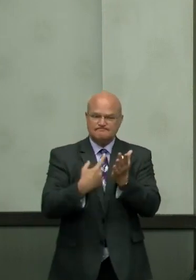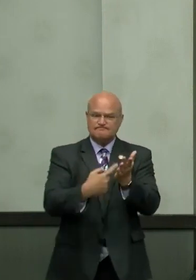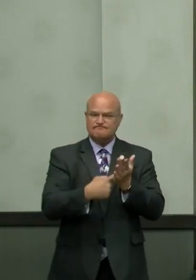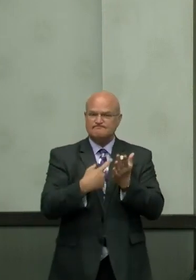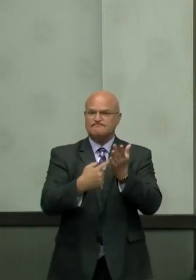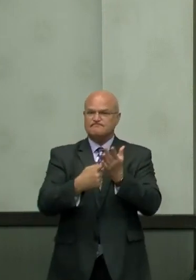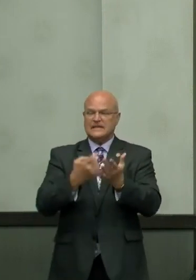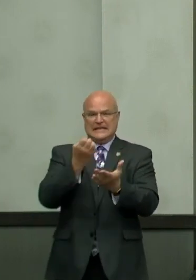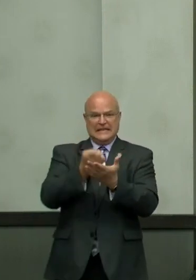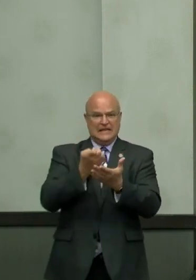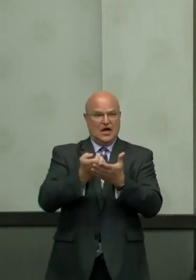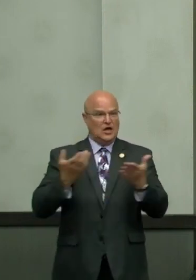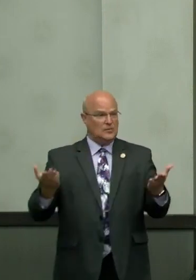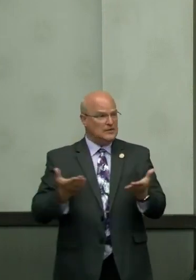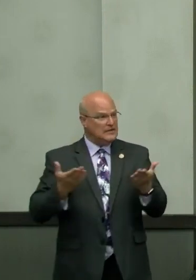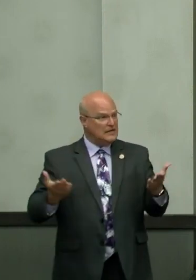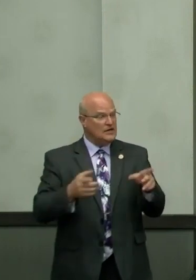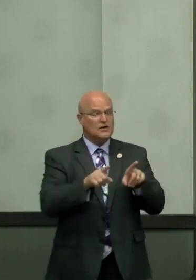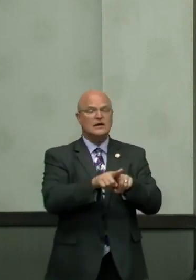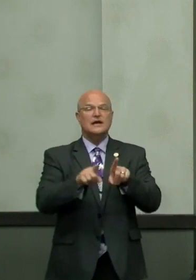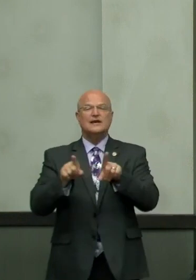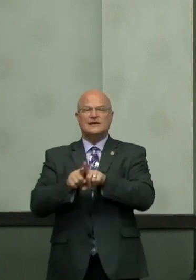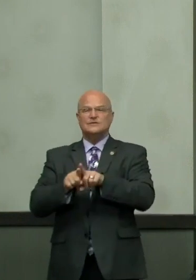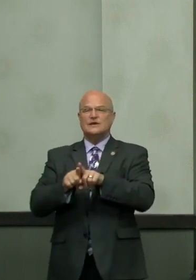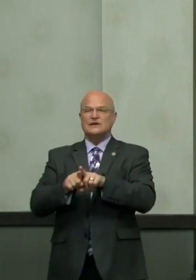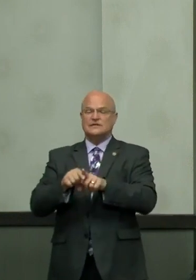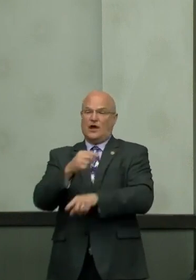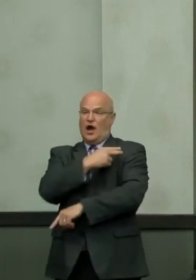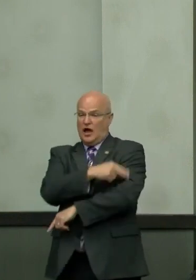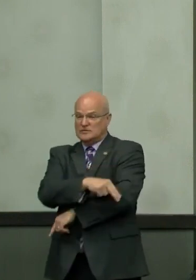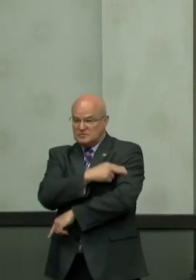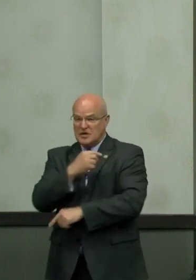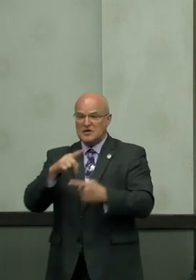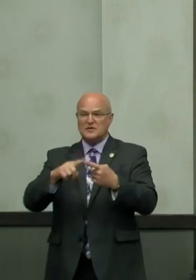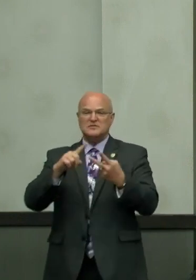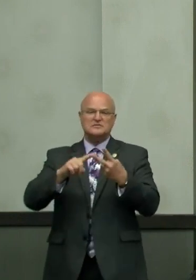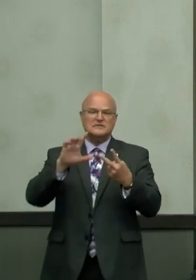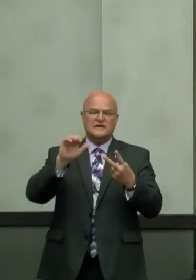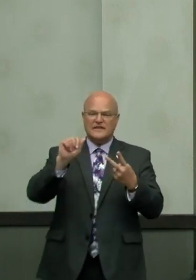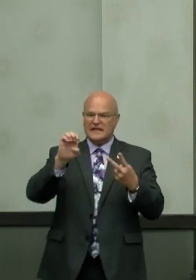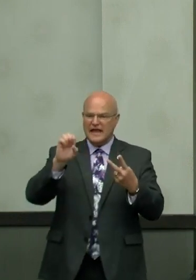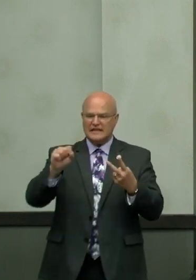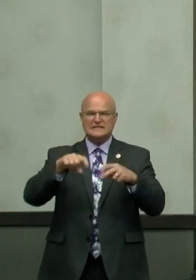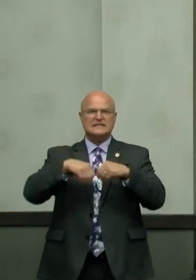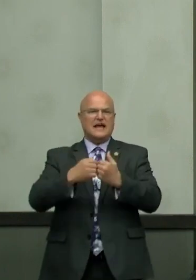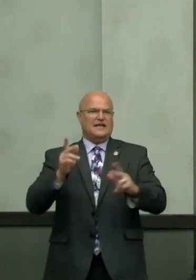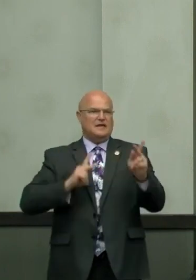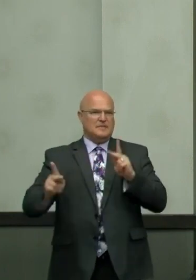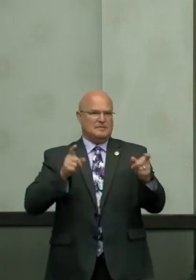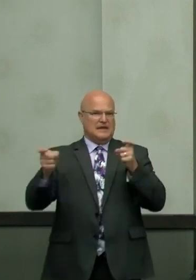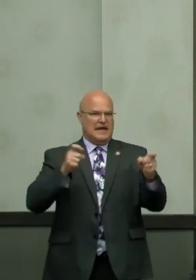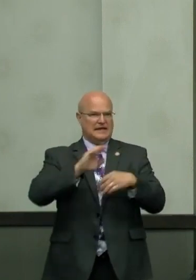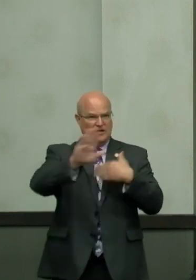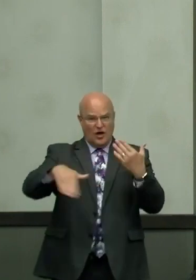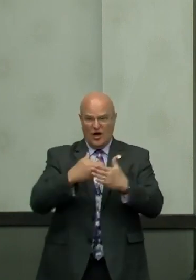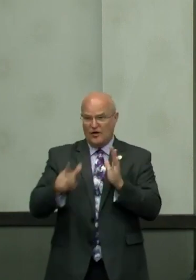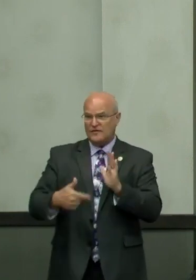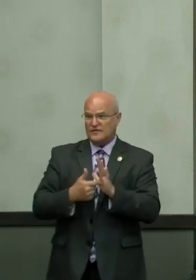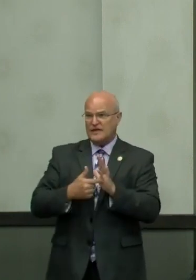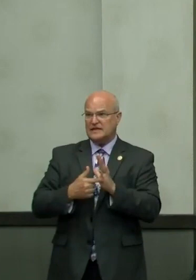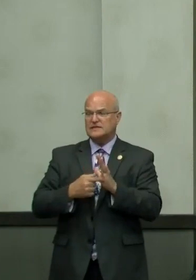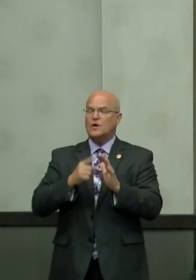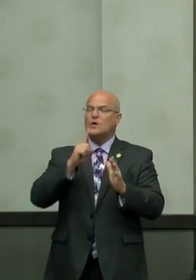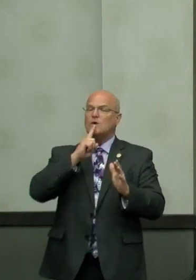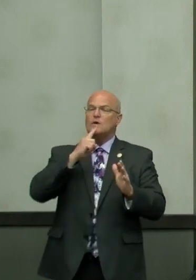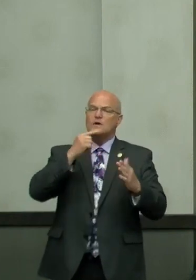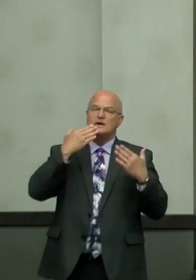on the economy here as well as the hospitals and our cases and how the citizens are handling this. And I very